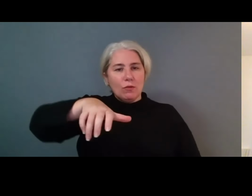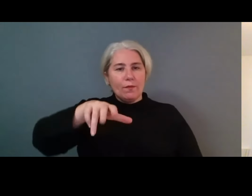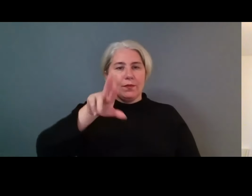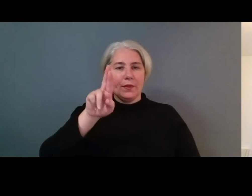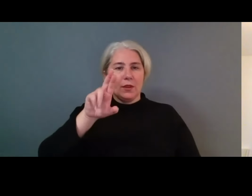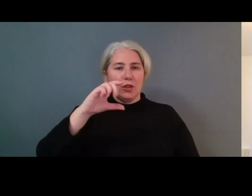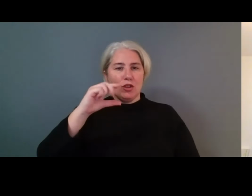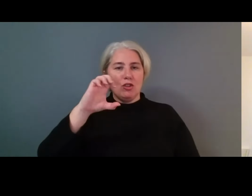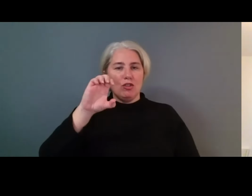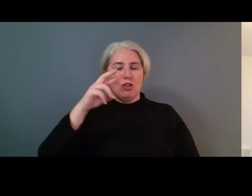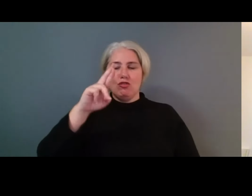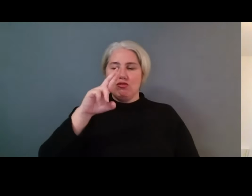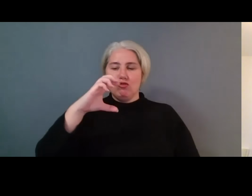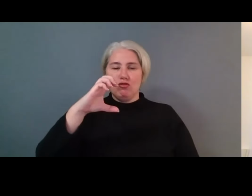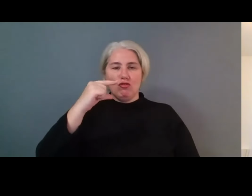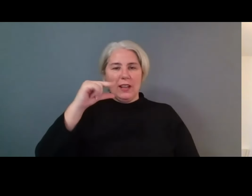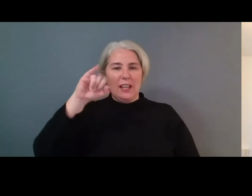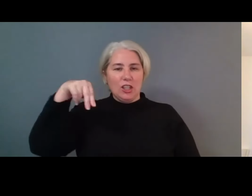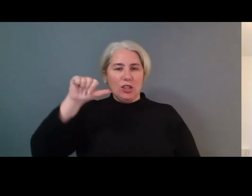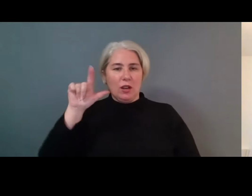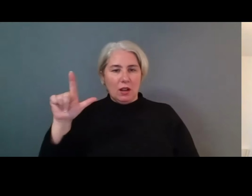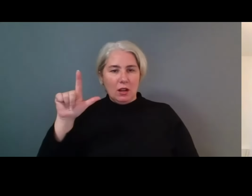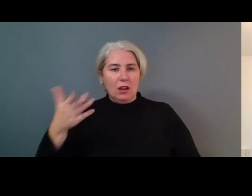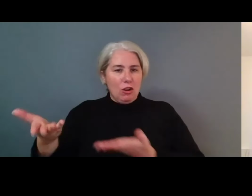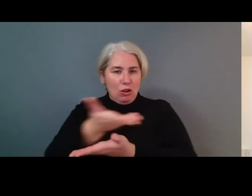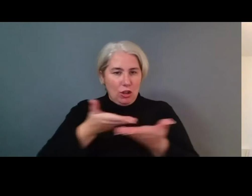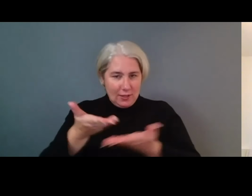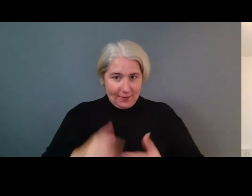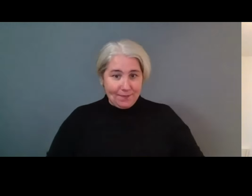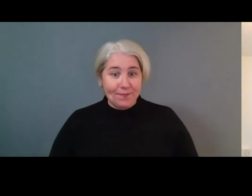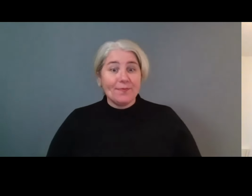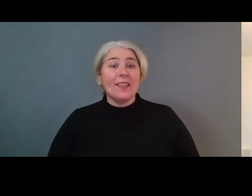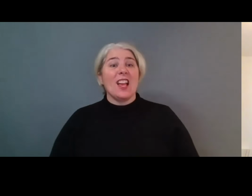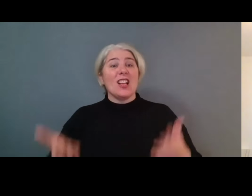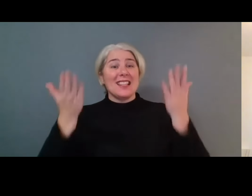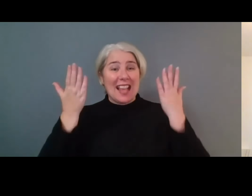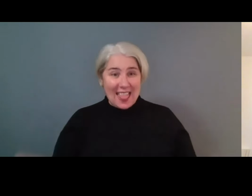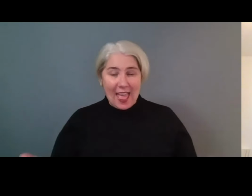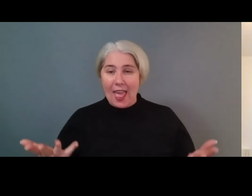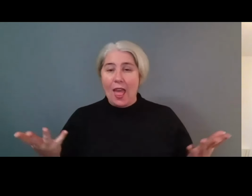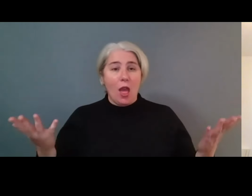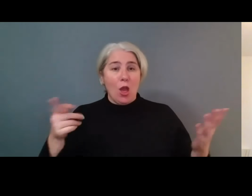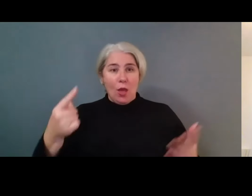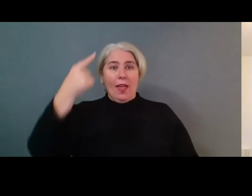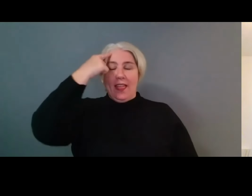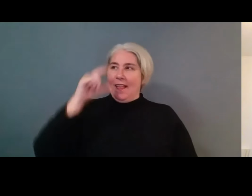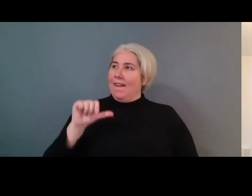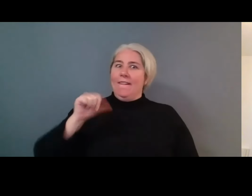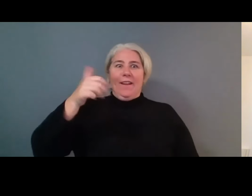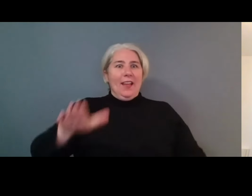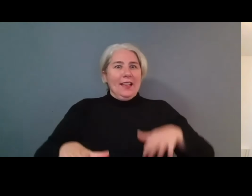So what's really important before you start writing and preparing alternative